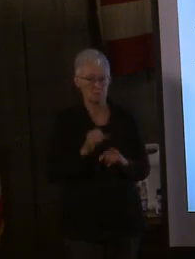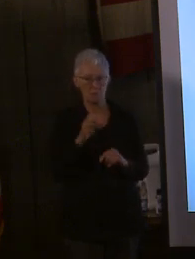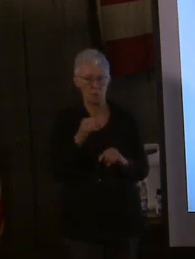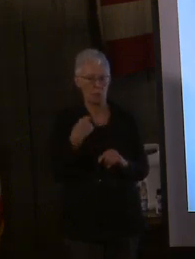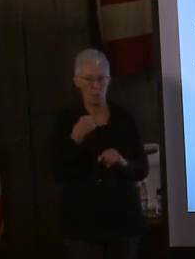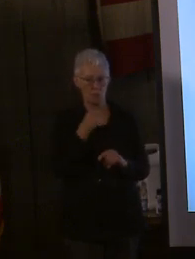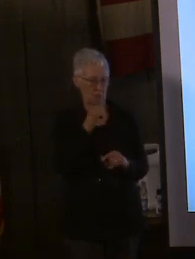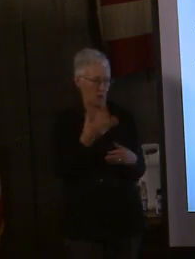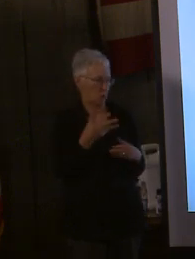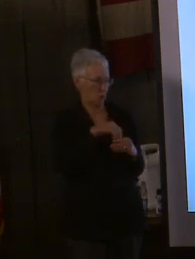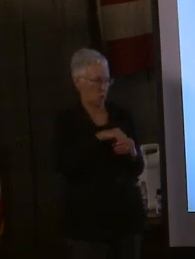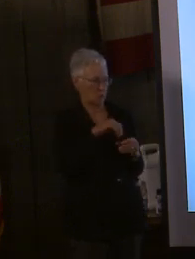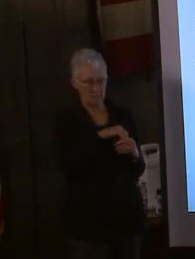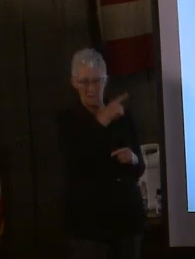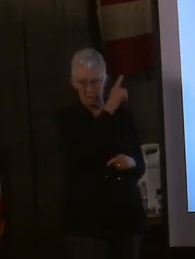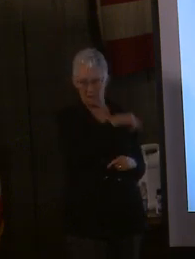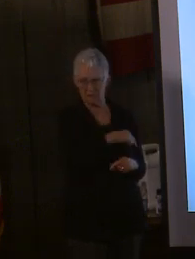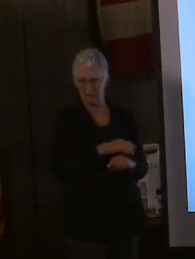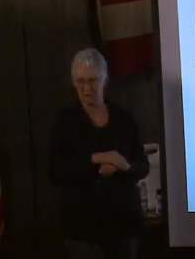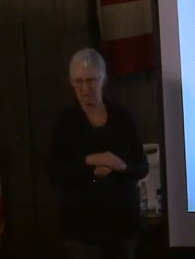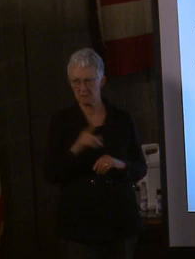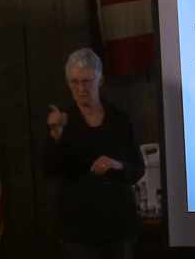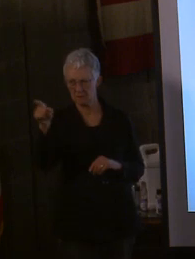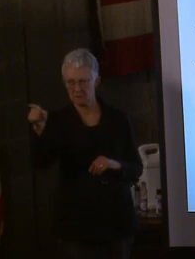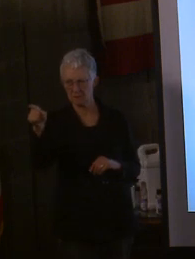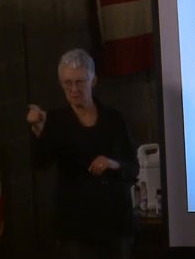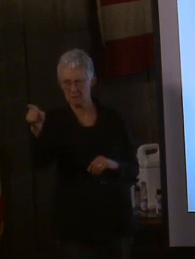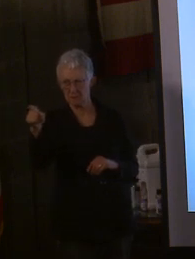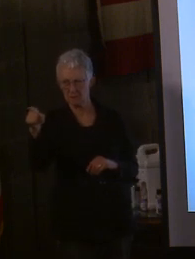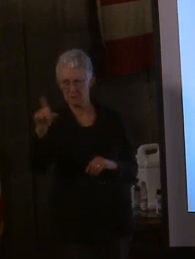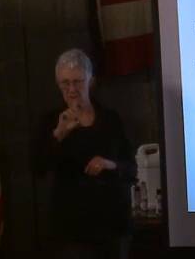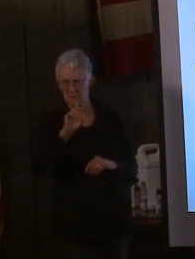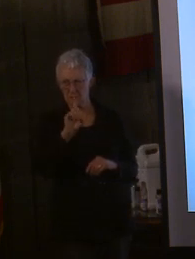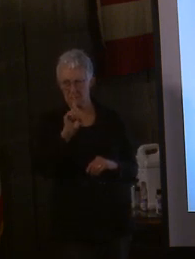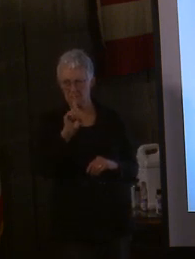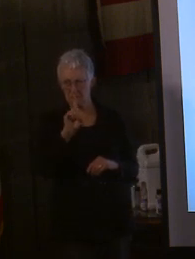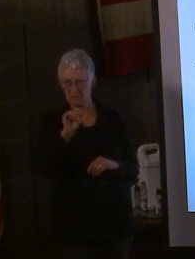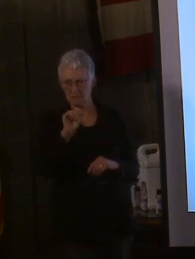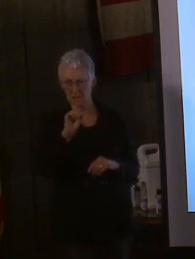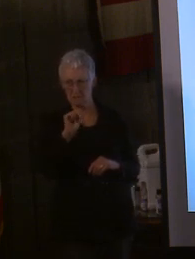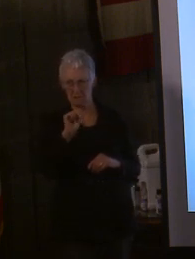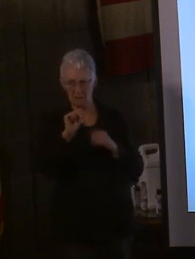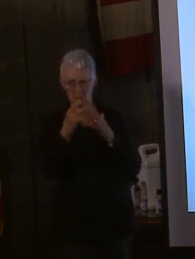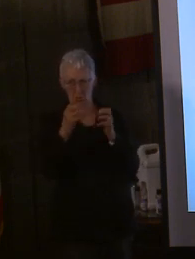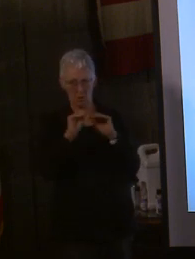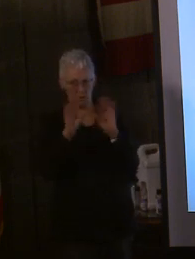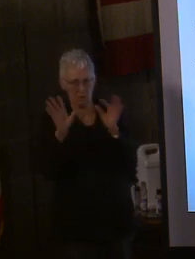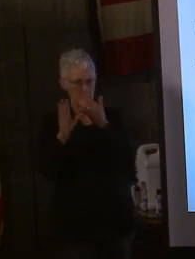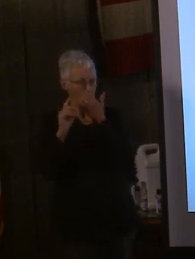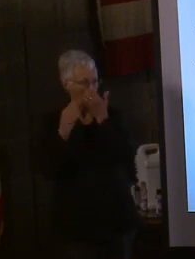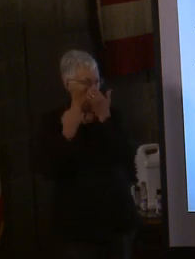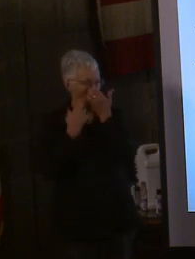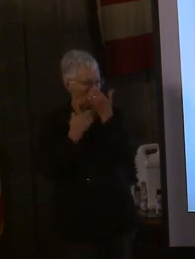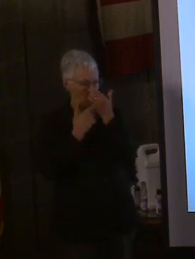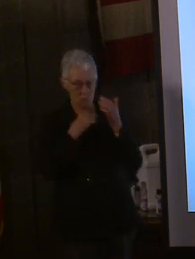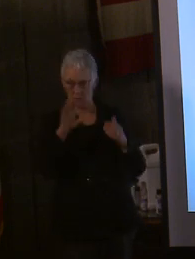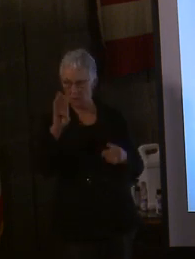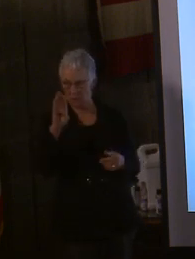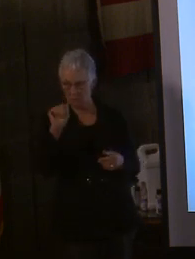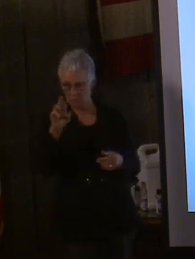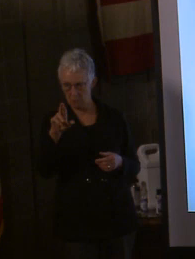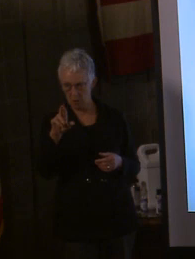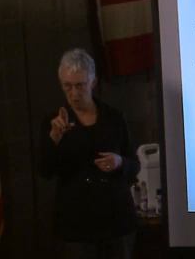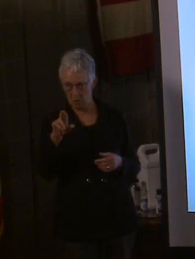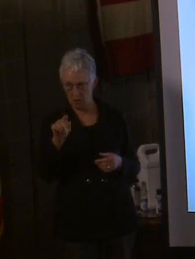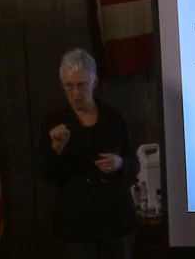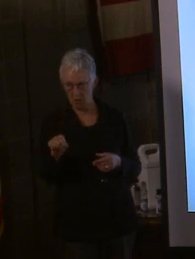not part of this. Governor, Dan wanted to clarify, restaurants and bars are eligible for a second grant, but Oh. They're the only